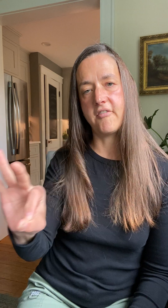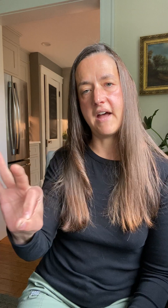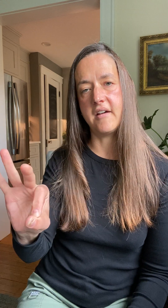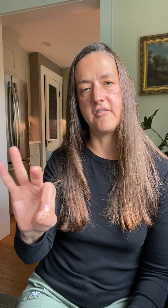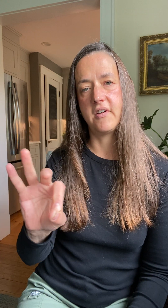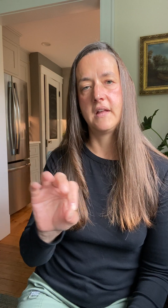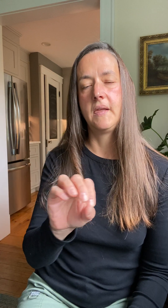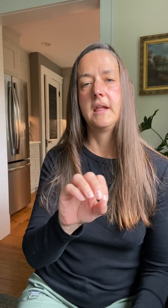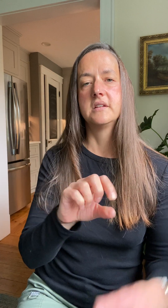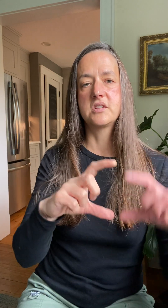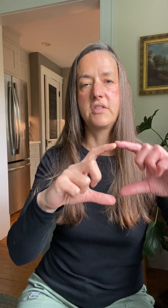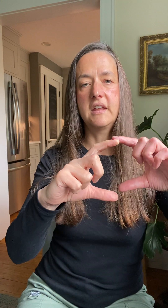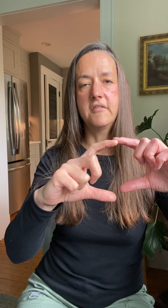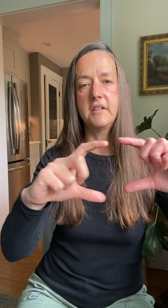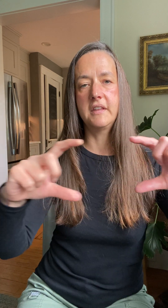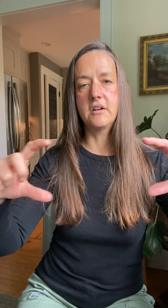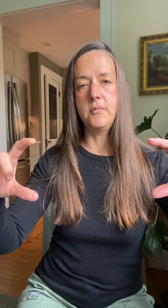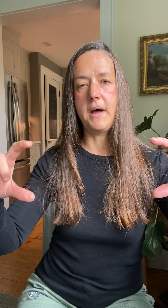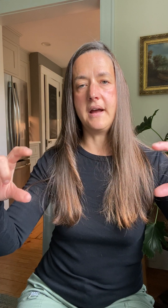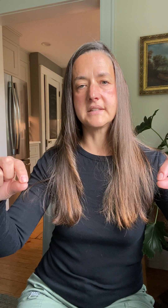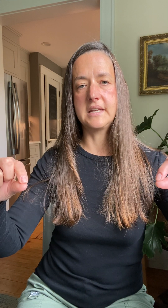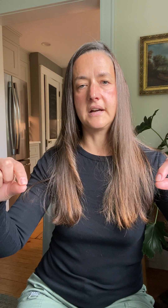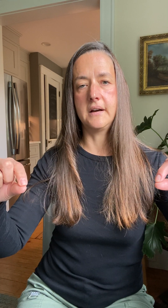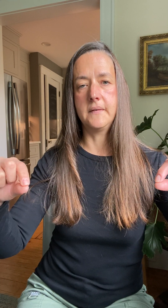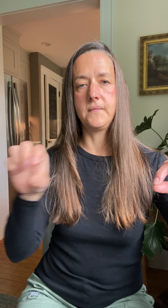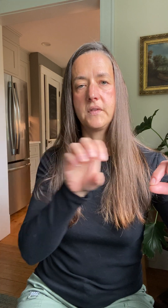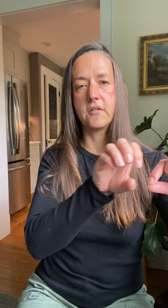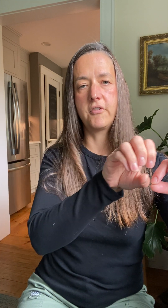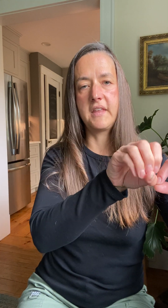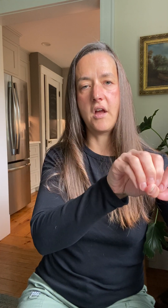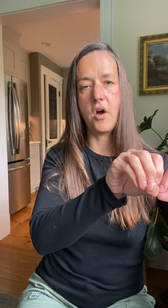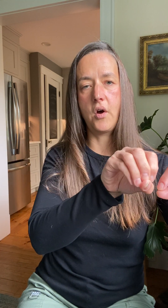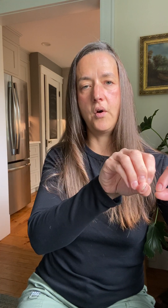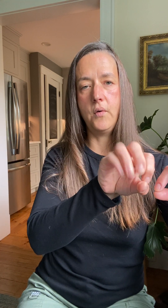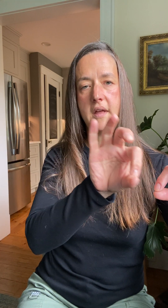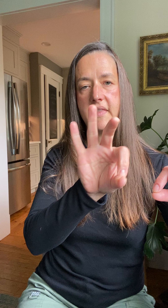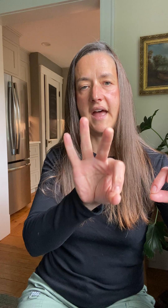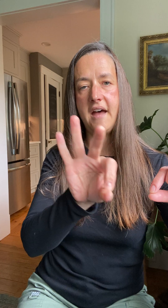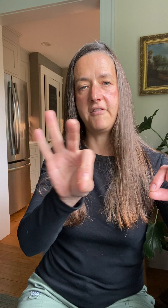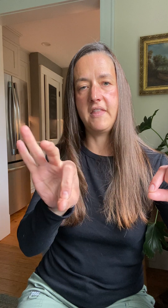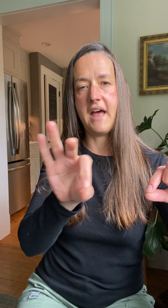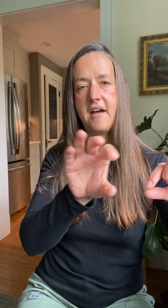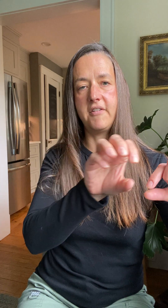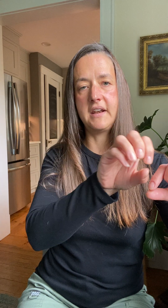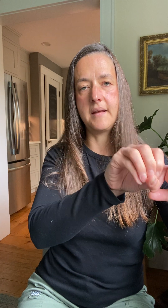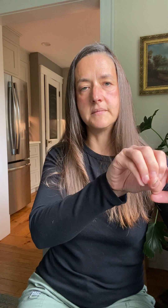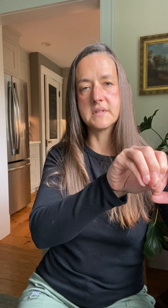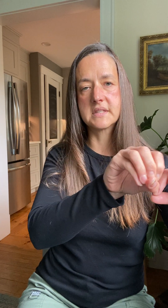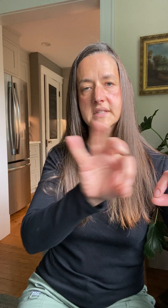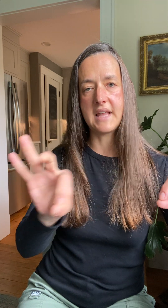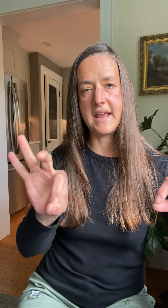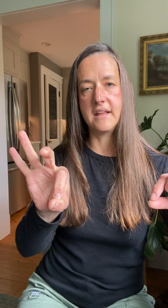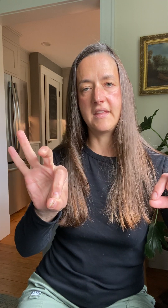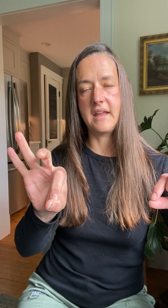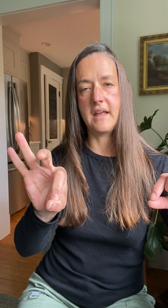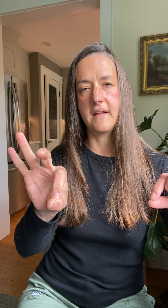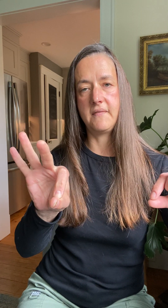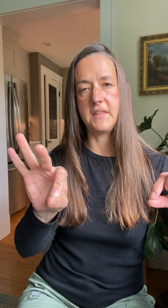O-F-F. So think of a little box here for the O and the F and the F, and I'm sliding the